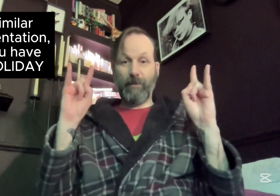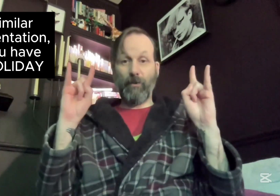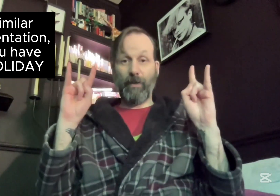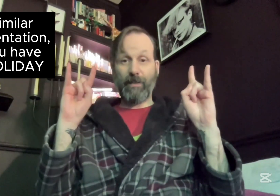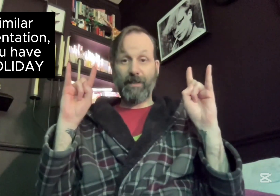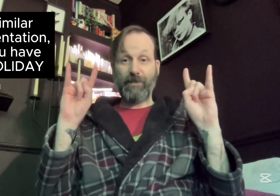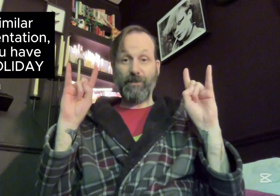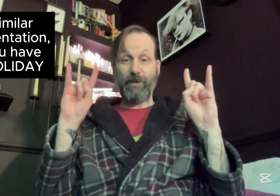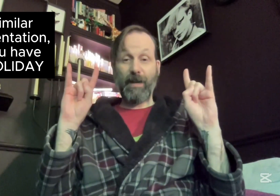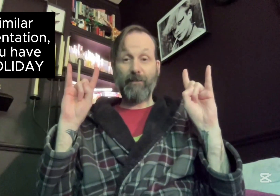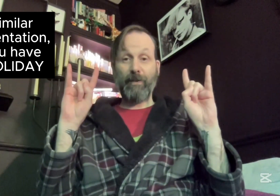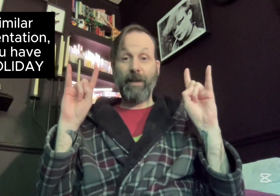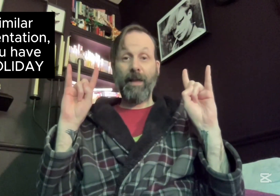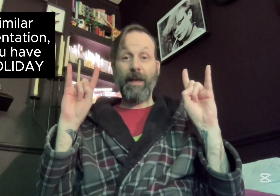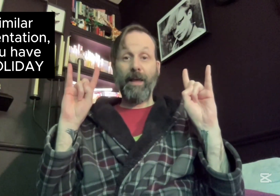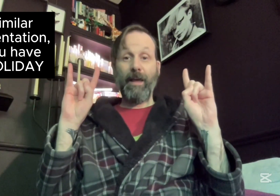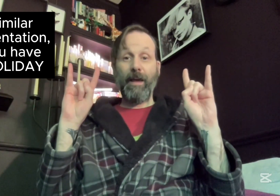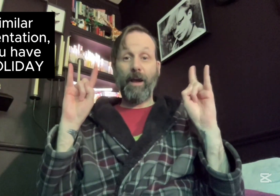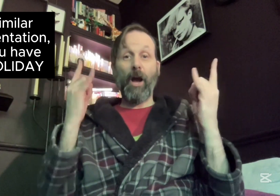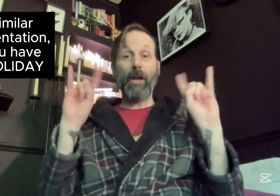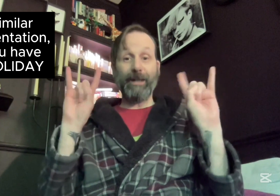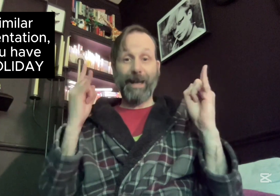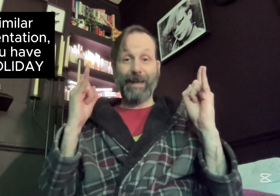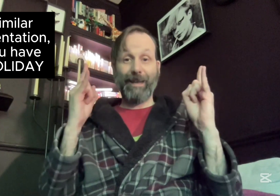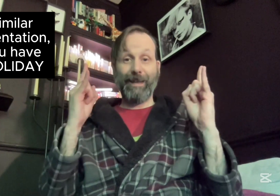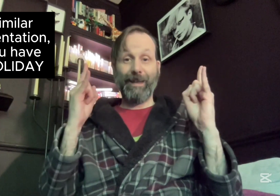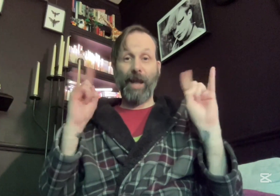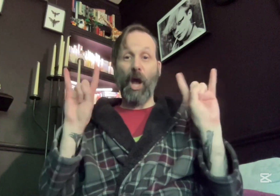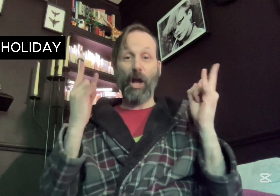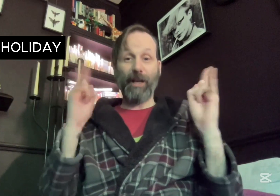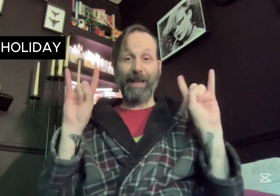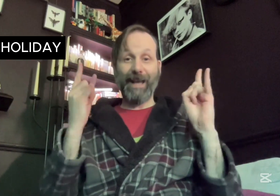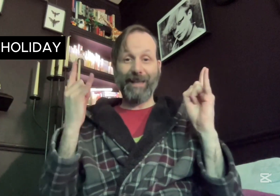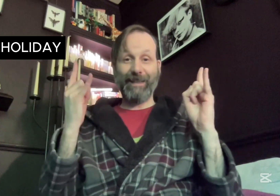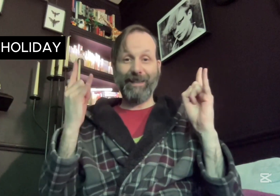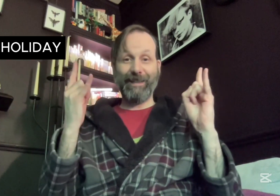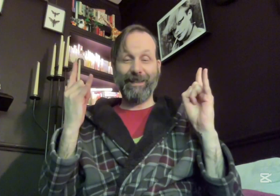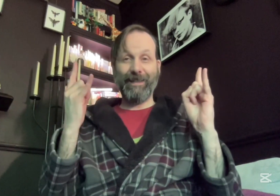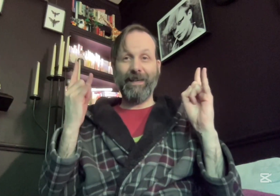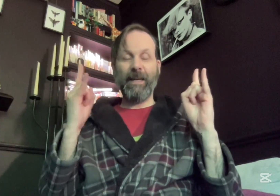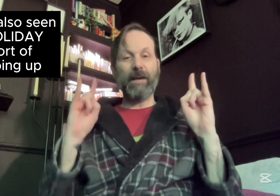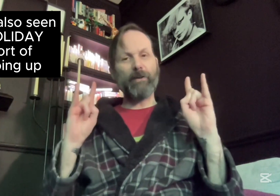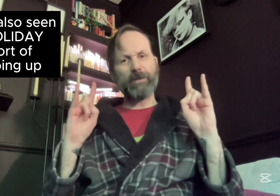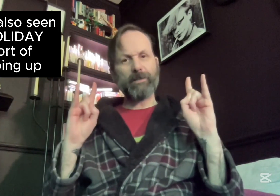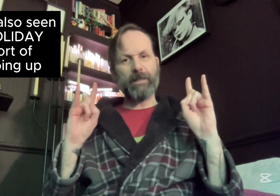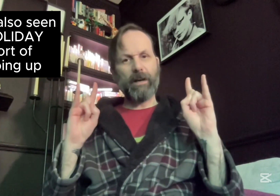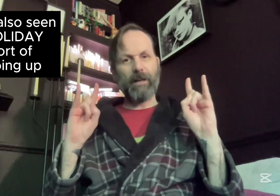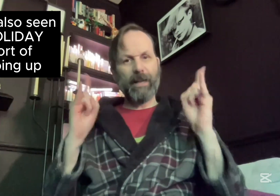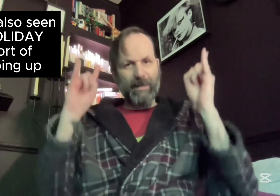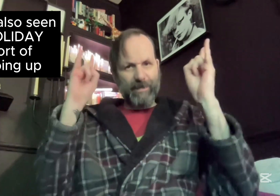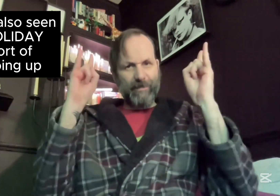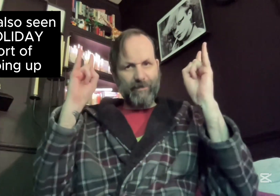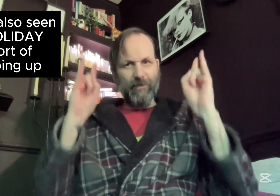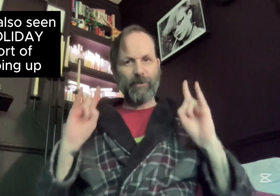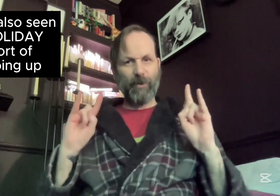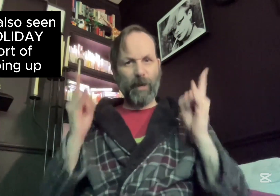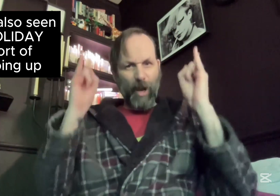Similar orientation you have, holiday, holiday. Now I've also seen holiday as sort of going